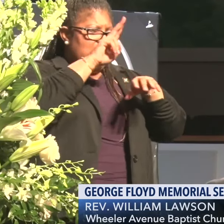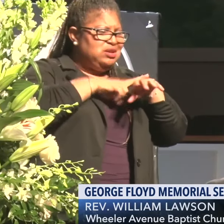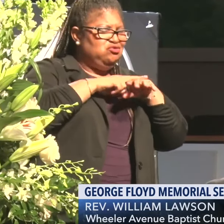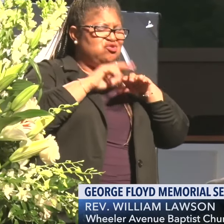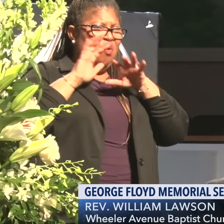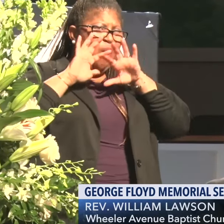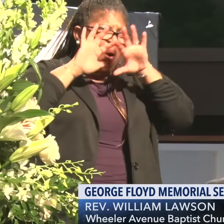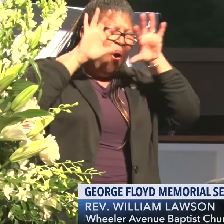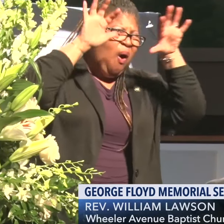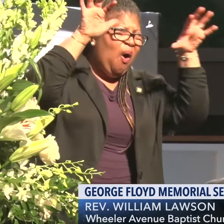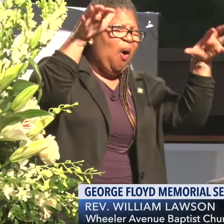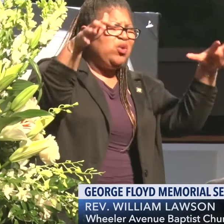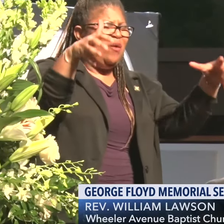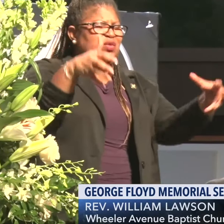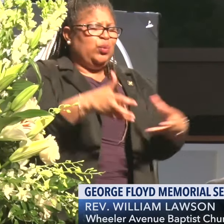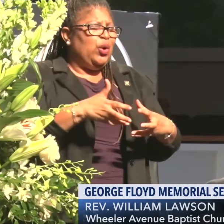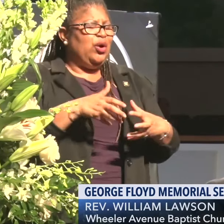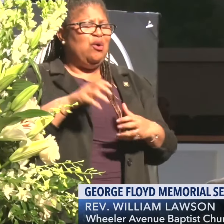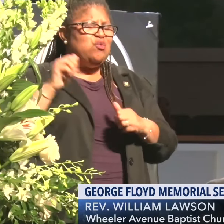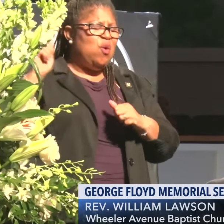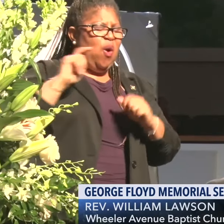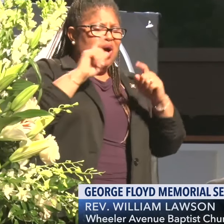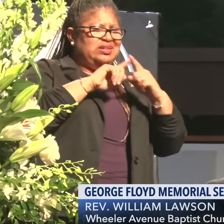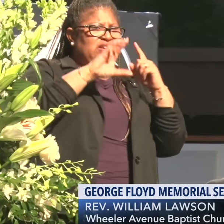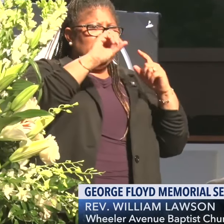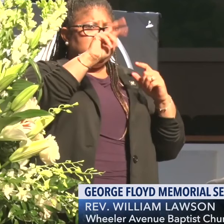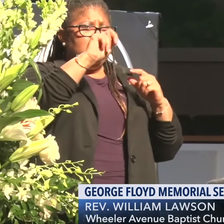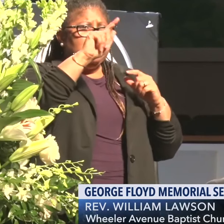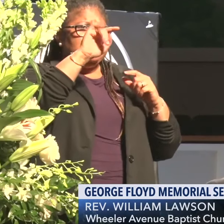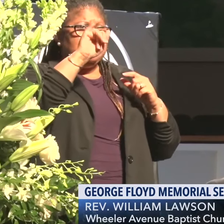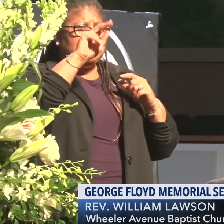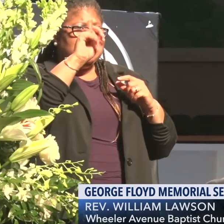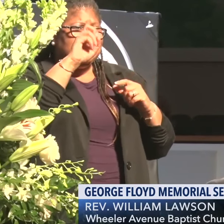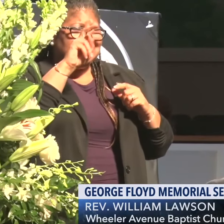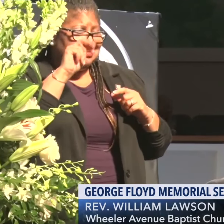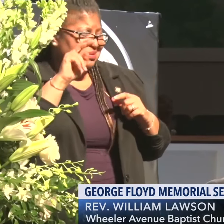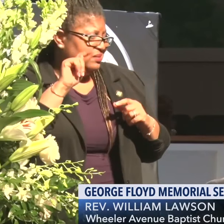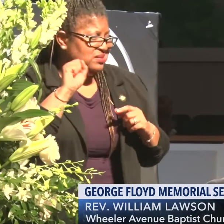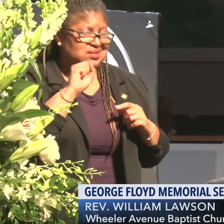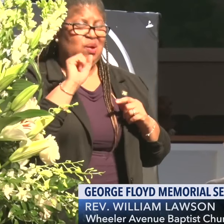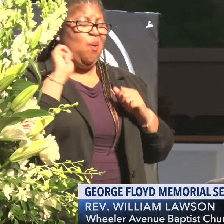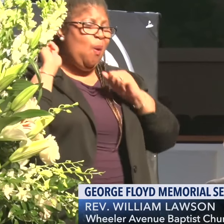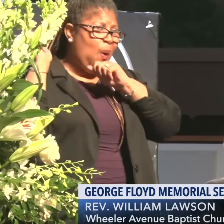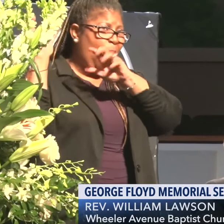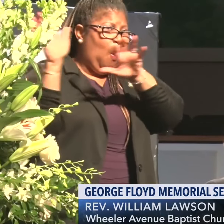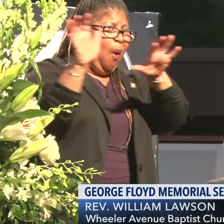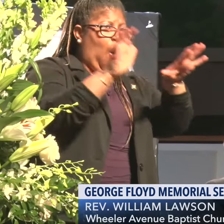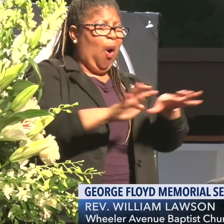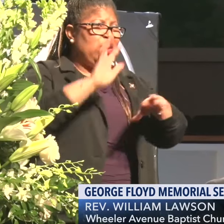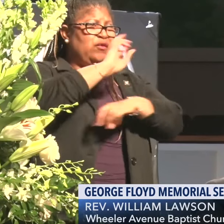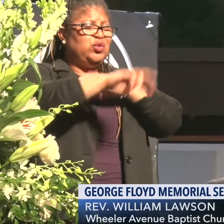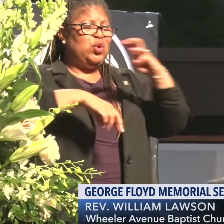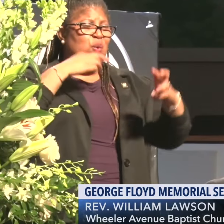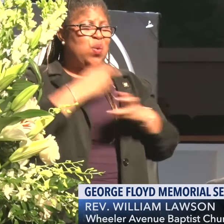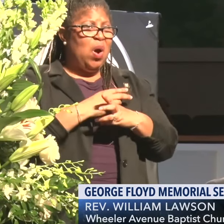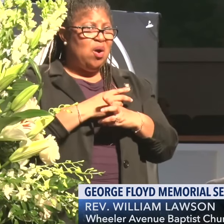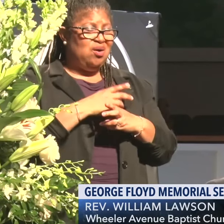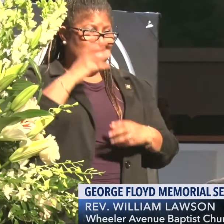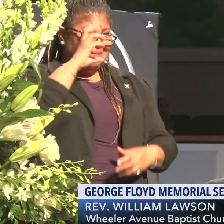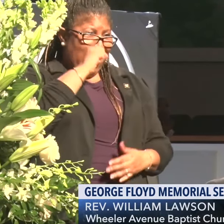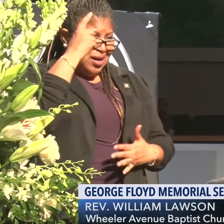world, all the continents throughout the world, they know the